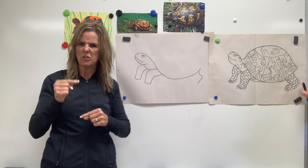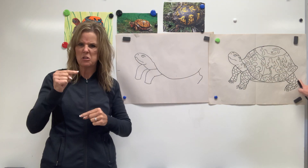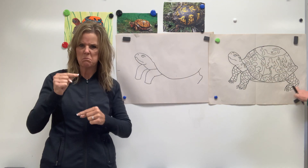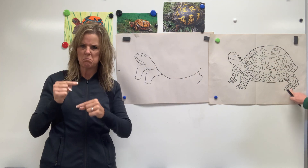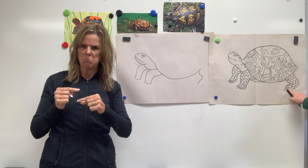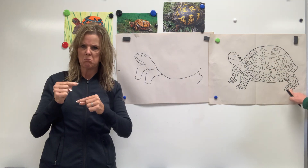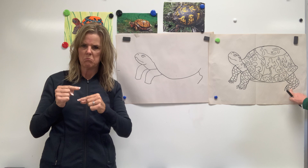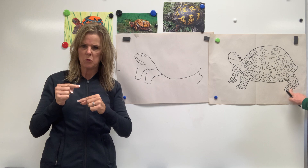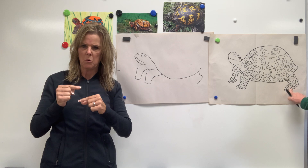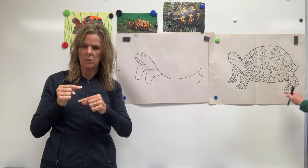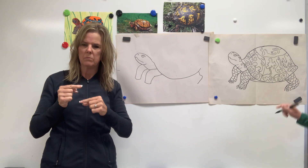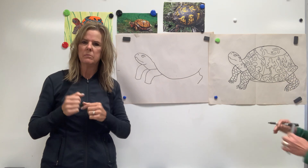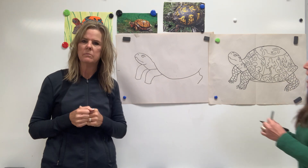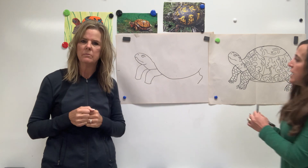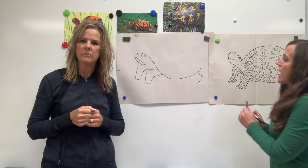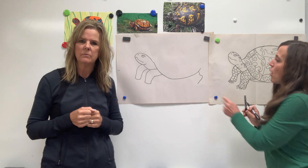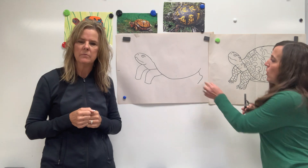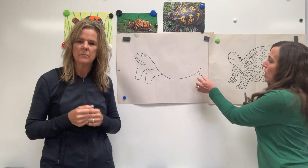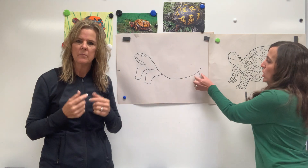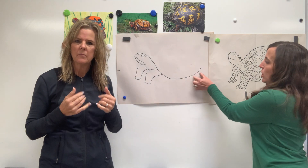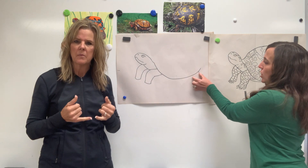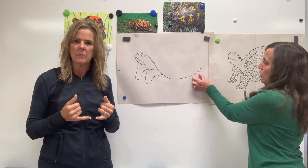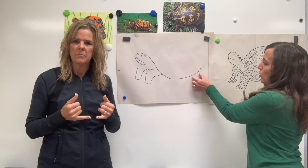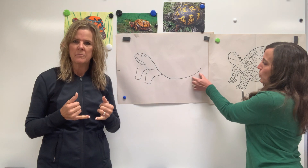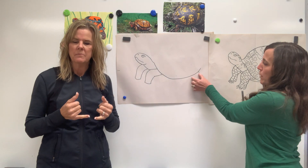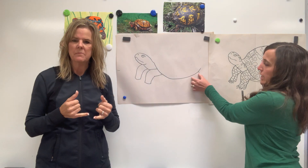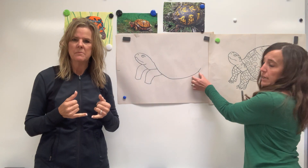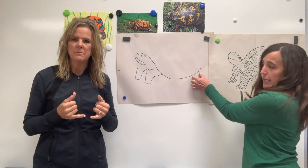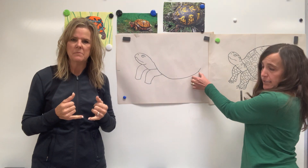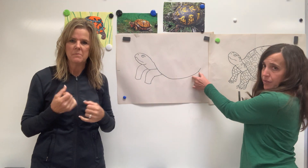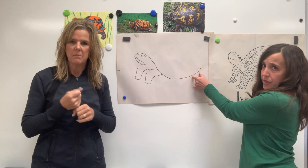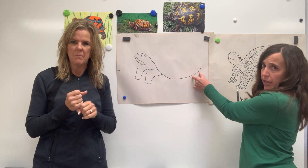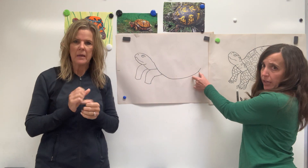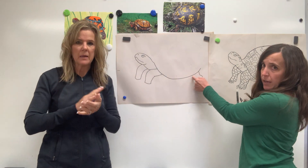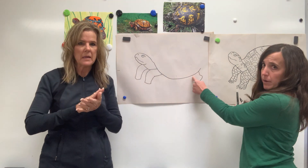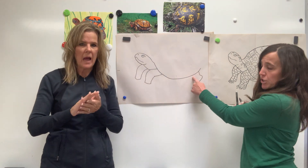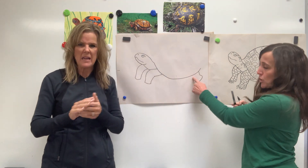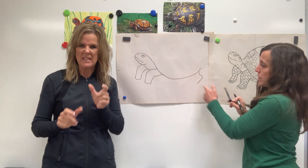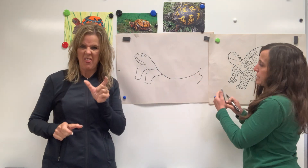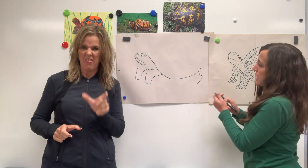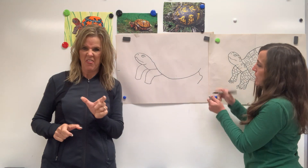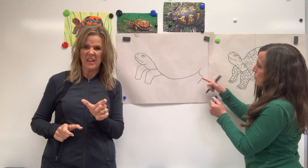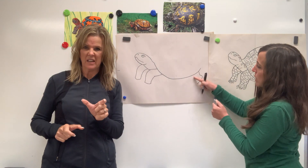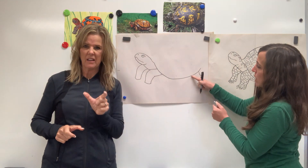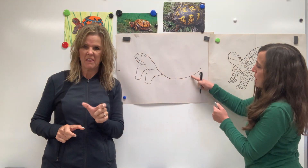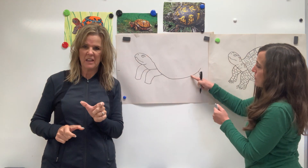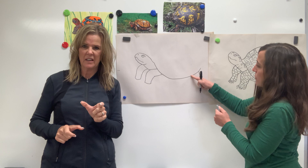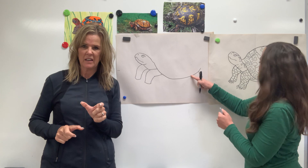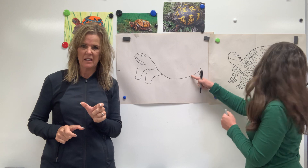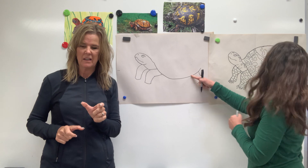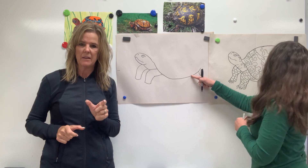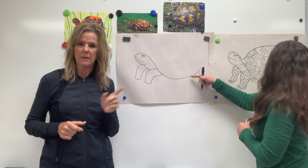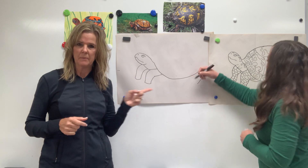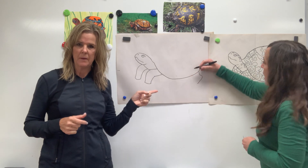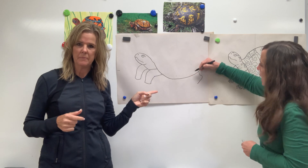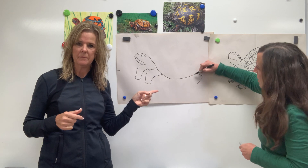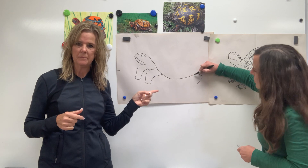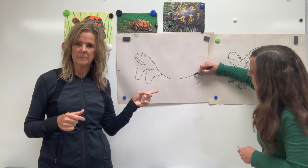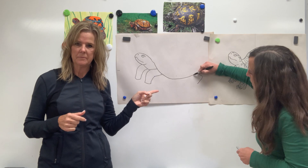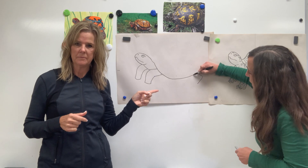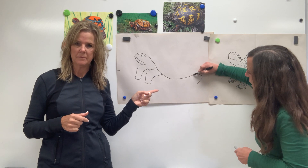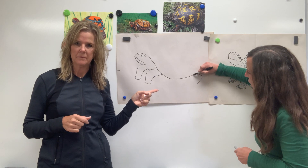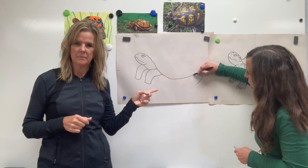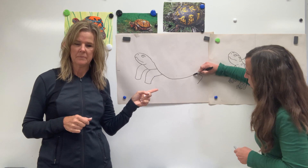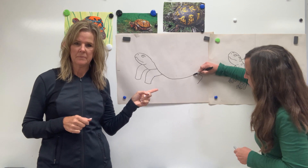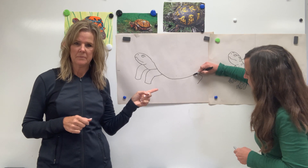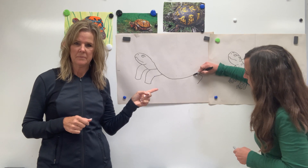gonna bring it forward. Now, make it nice and thick. Again, make sure it's thick. We're gonna come forward and I'm